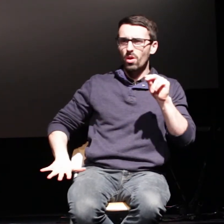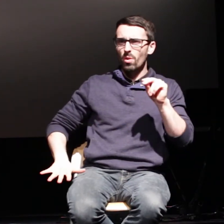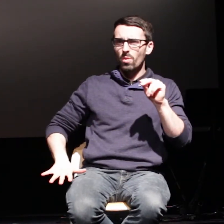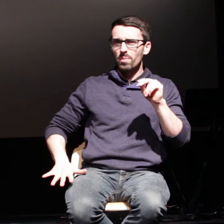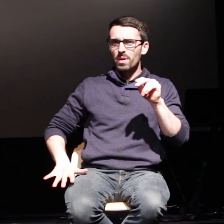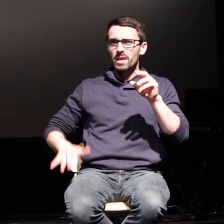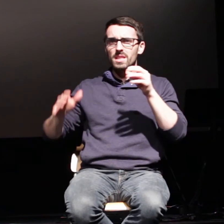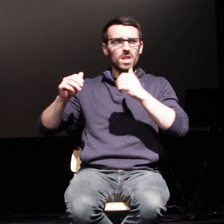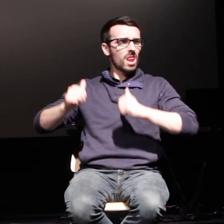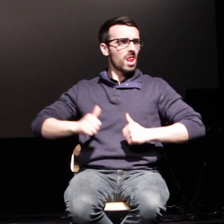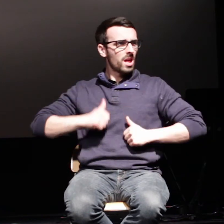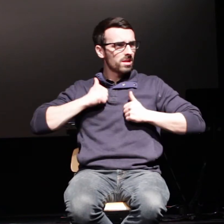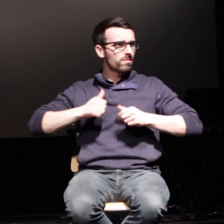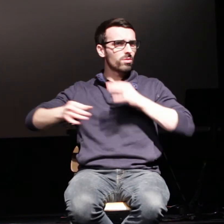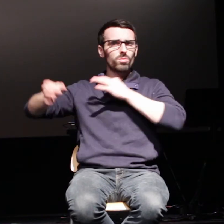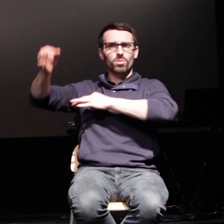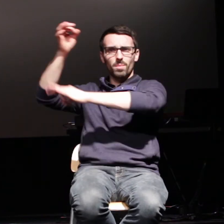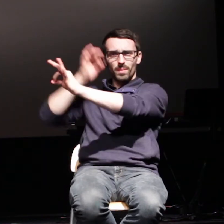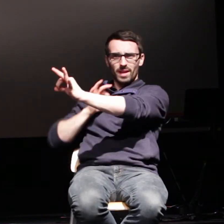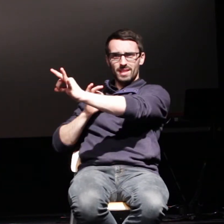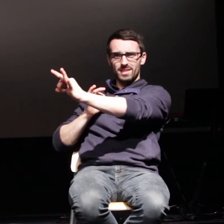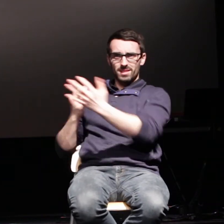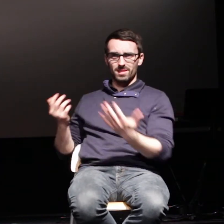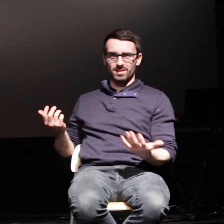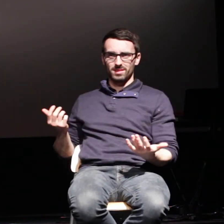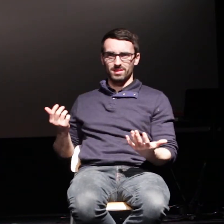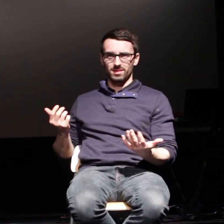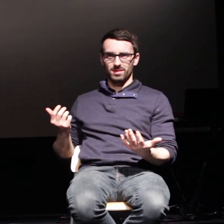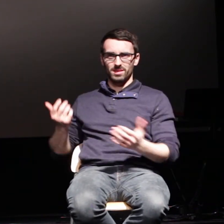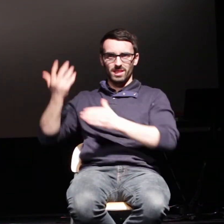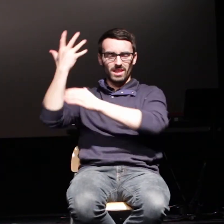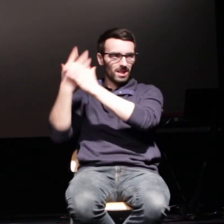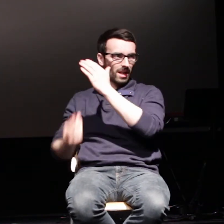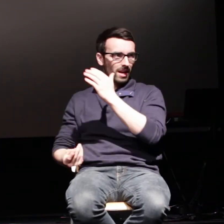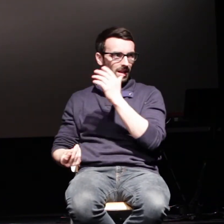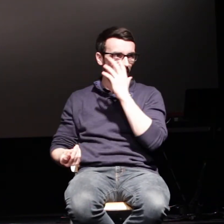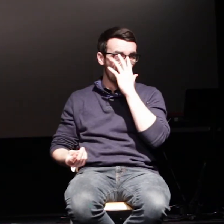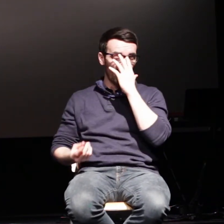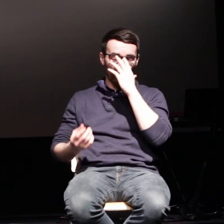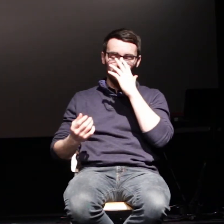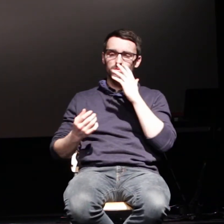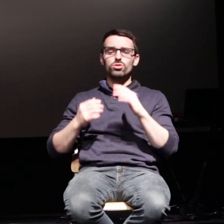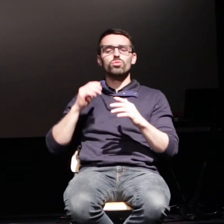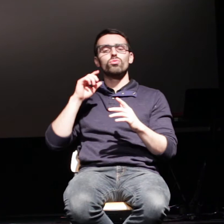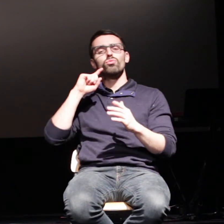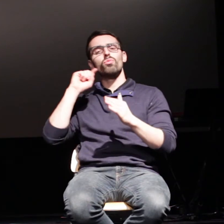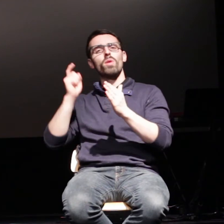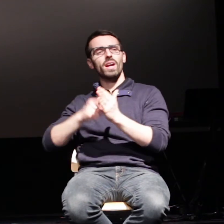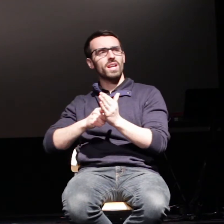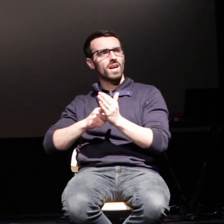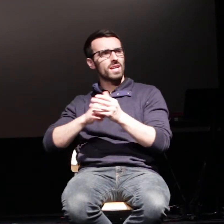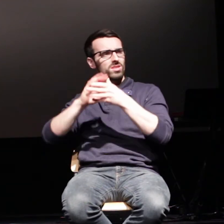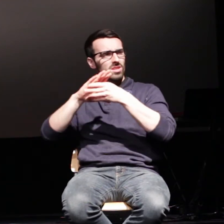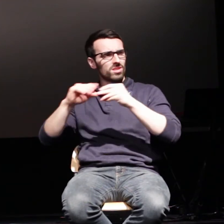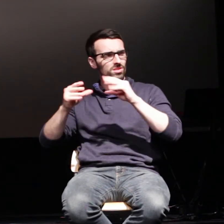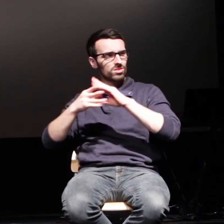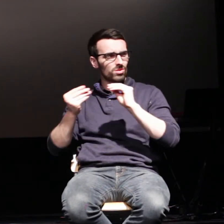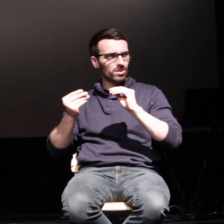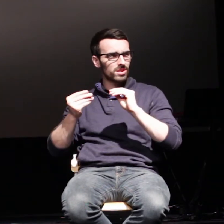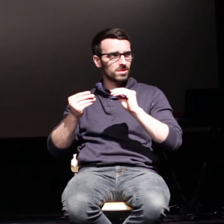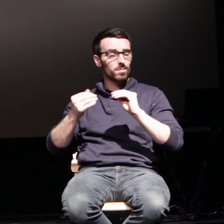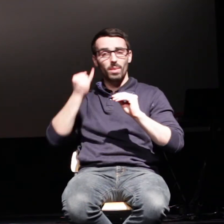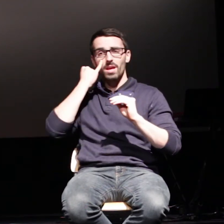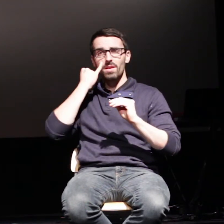new life in him. That's what we're supposed to see when we look at these stories. So the whole point, if you hear nothing else I